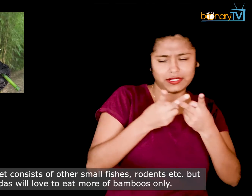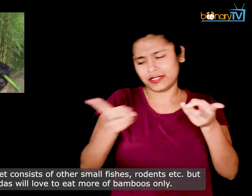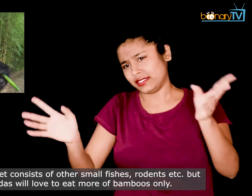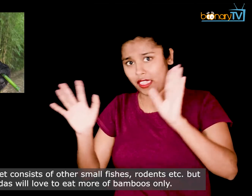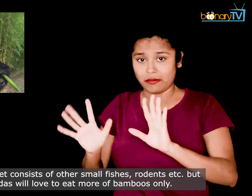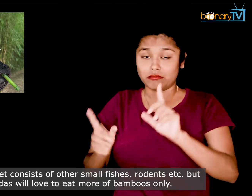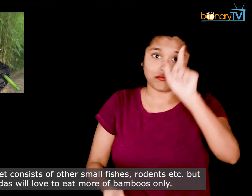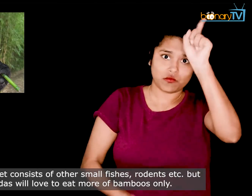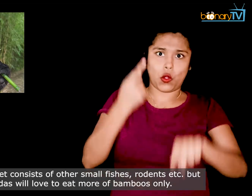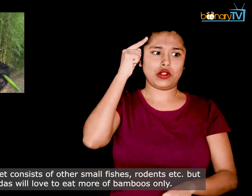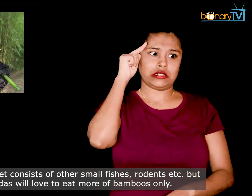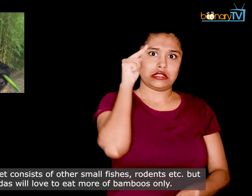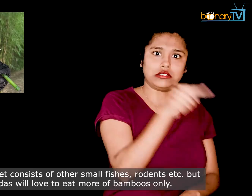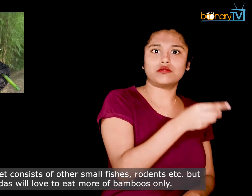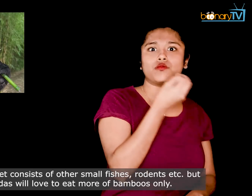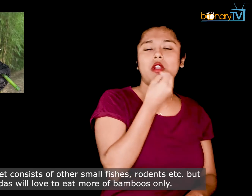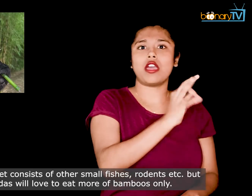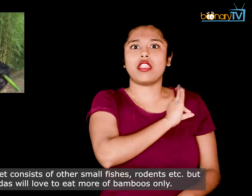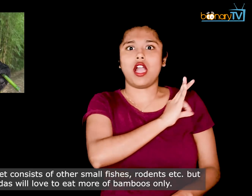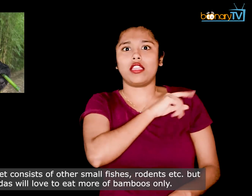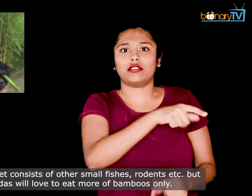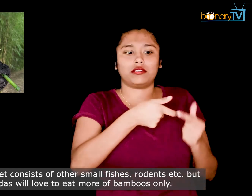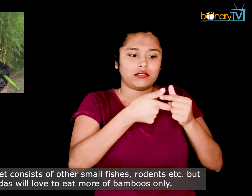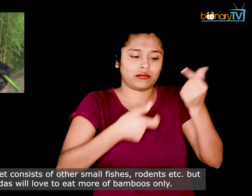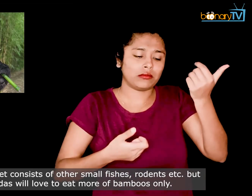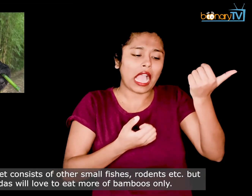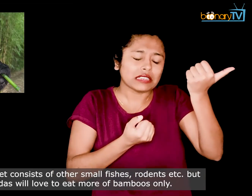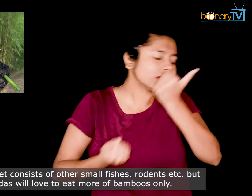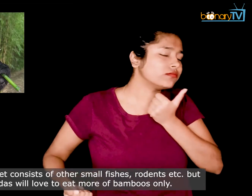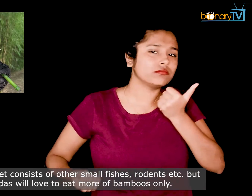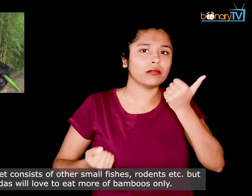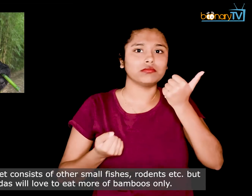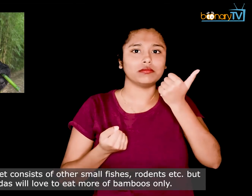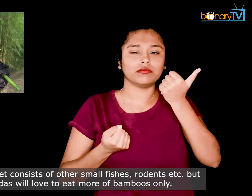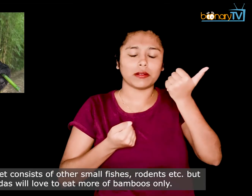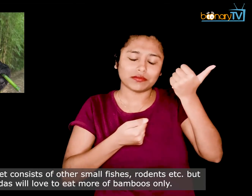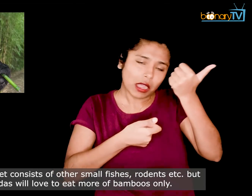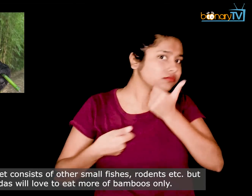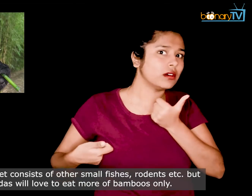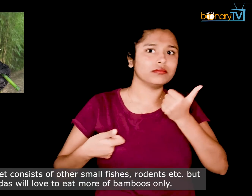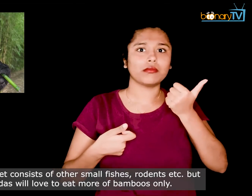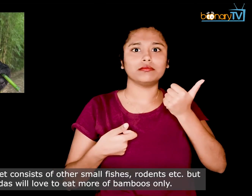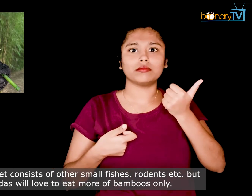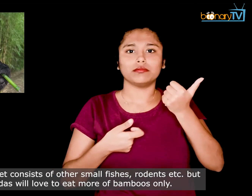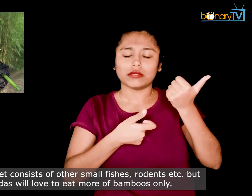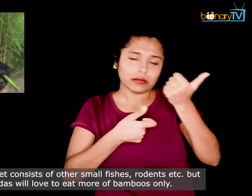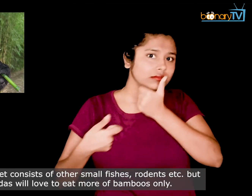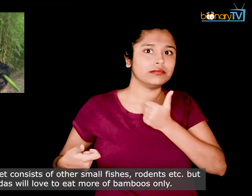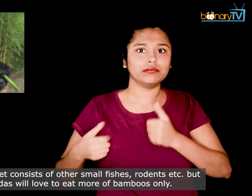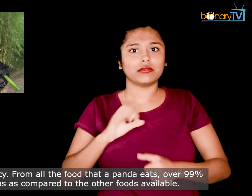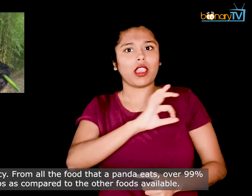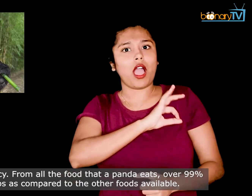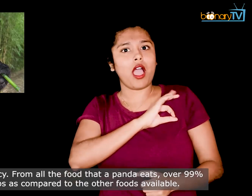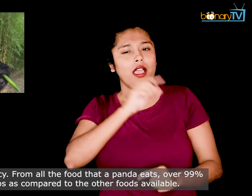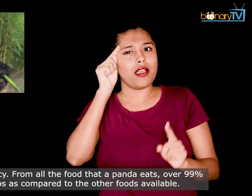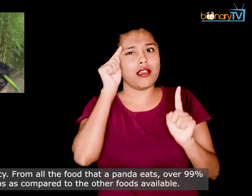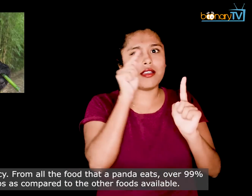small fishes, rodents, etc., but the pandas will love to eat more of bamboos only. It's their